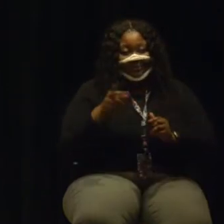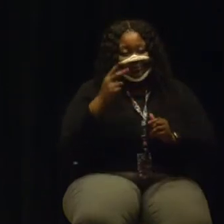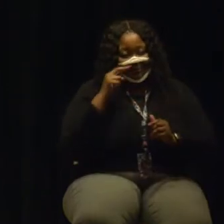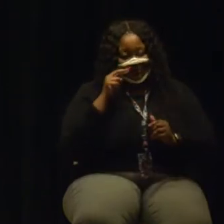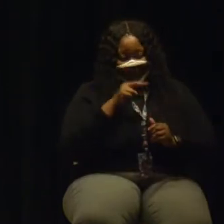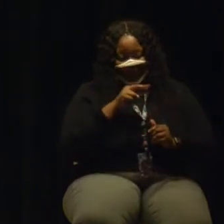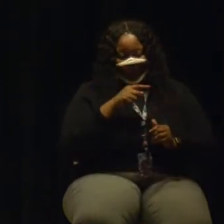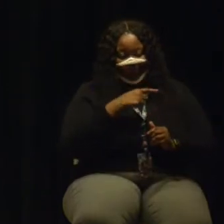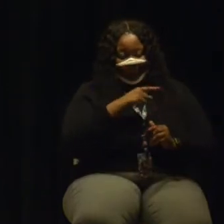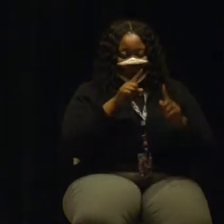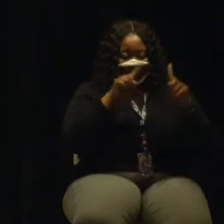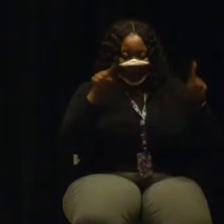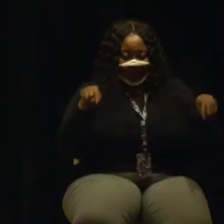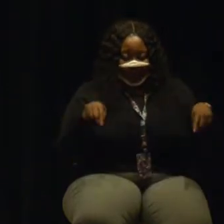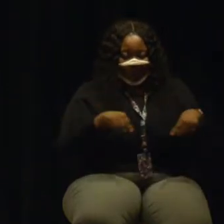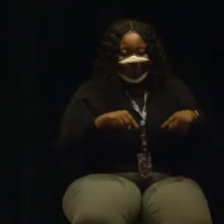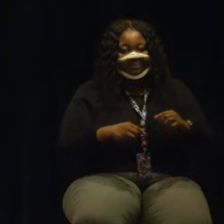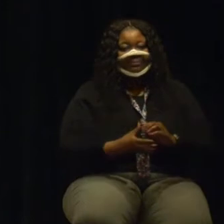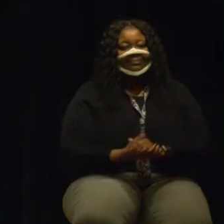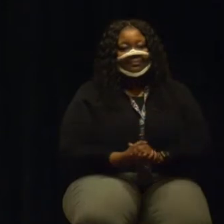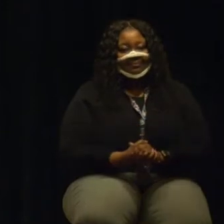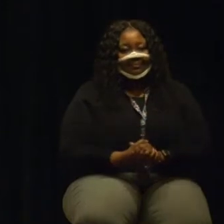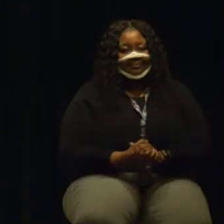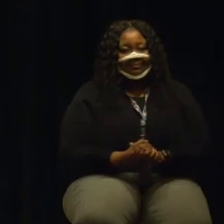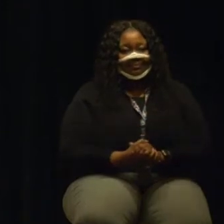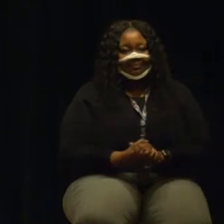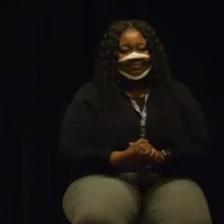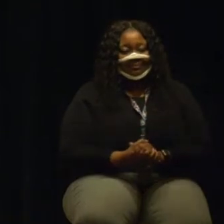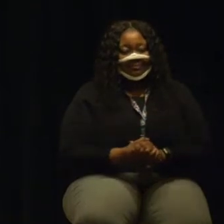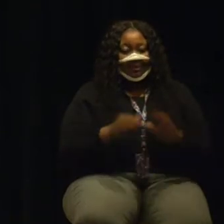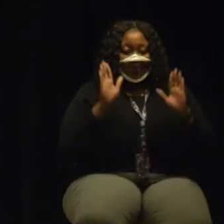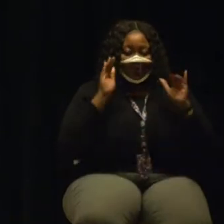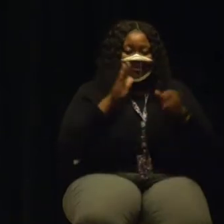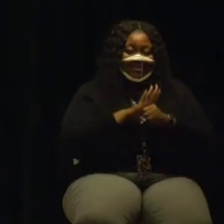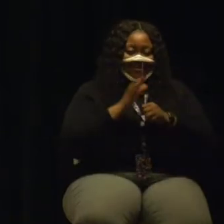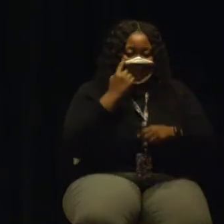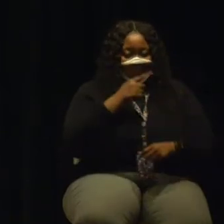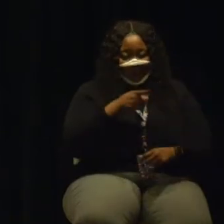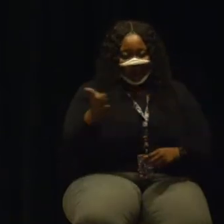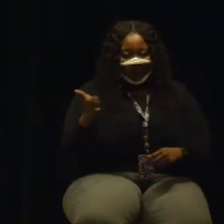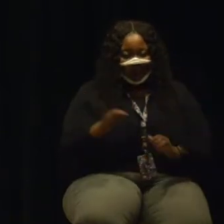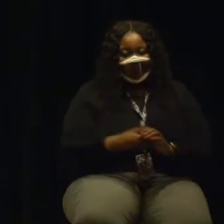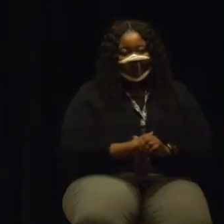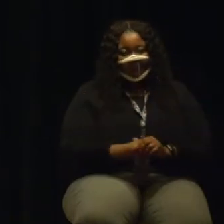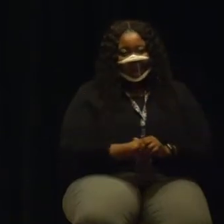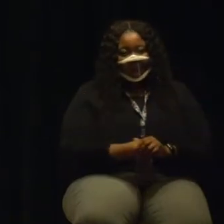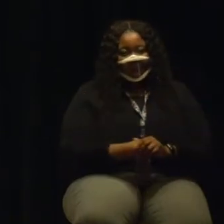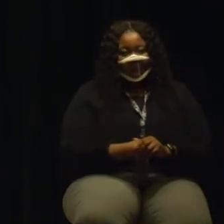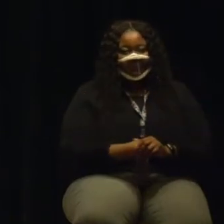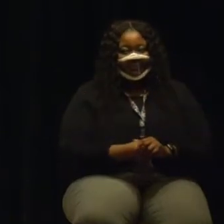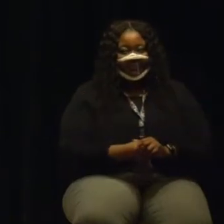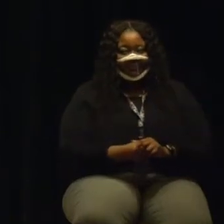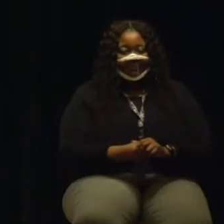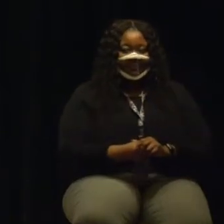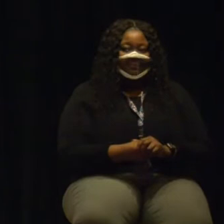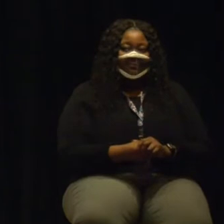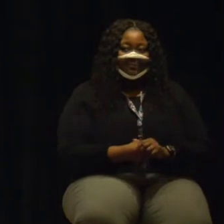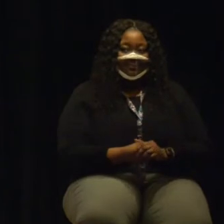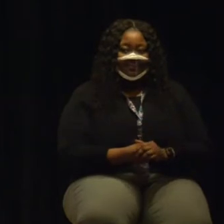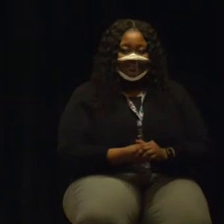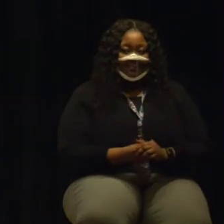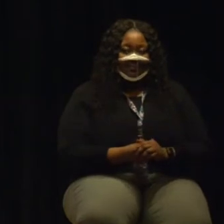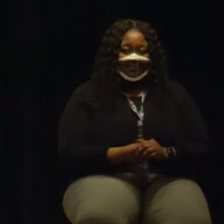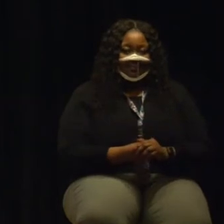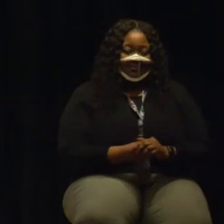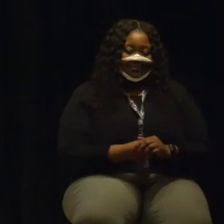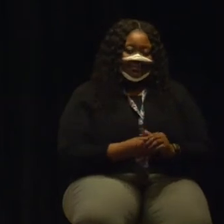hopefully it's zoomed in enough for you to be able to read the. But even if not, you'll get the idea. Men